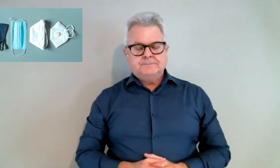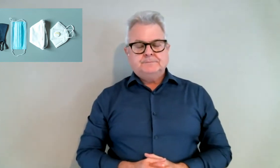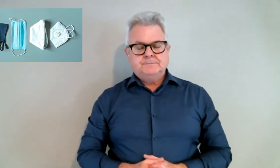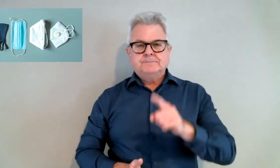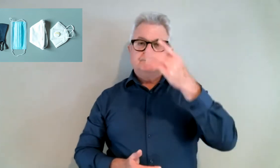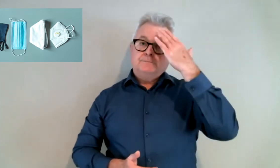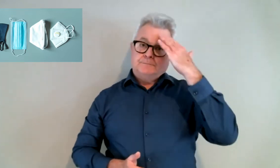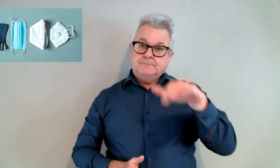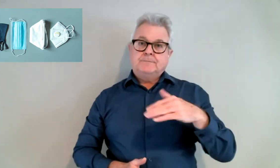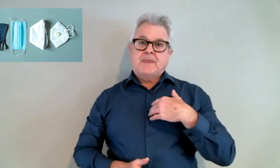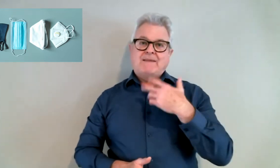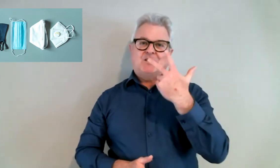wearing.